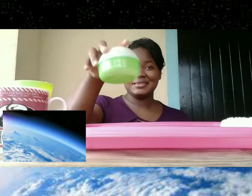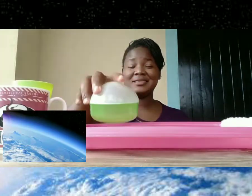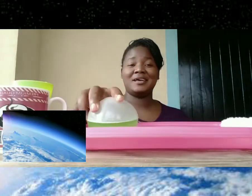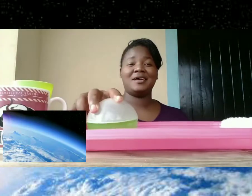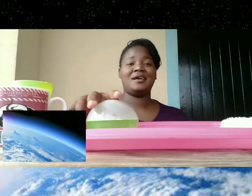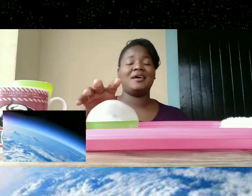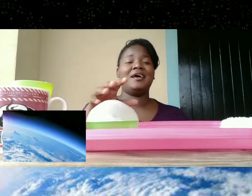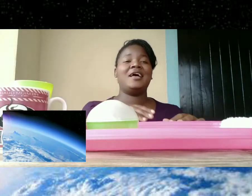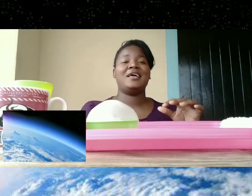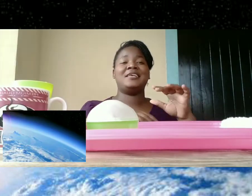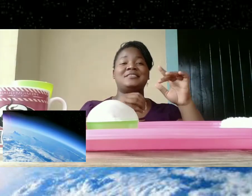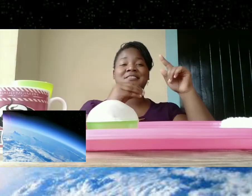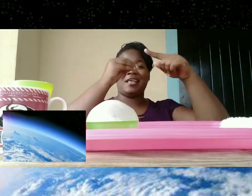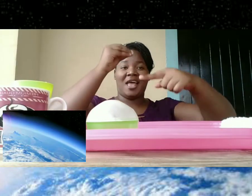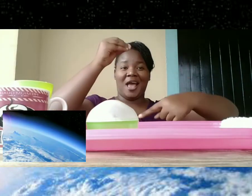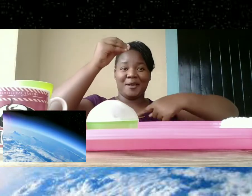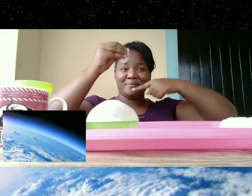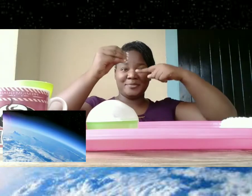This